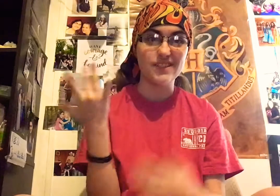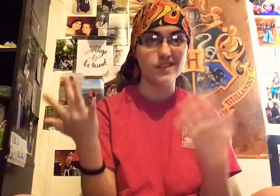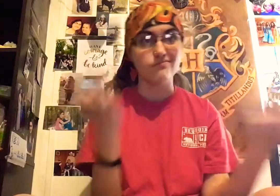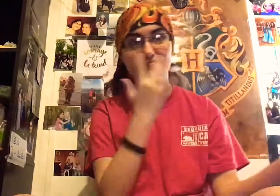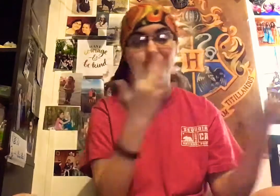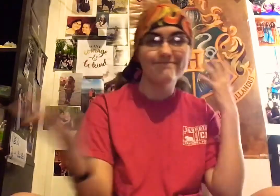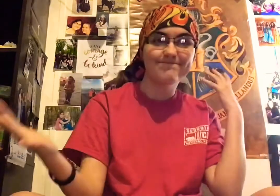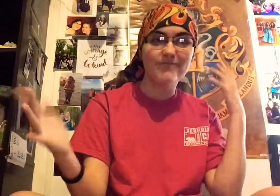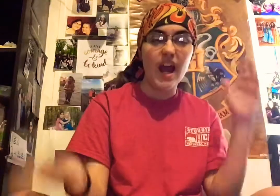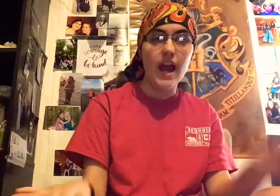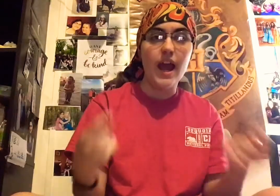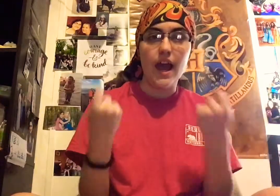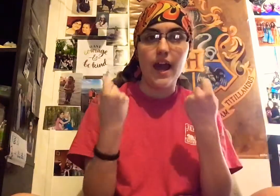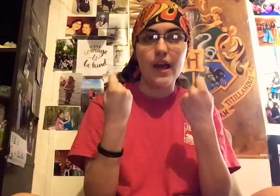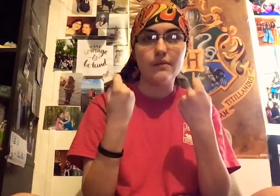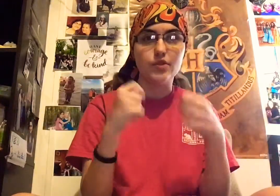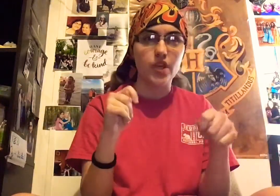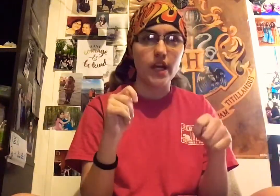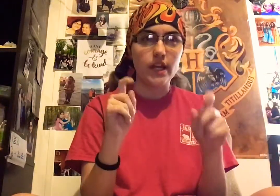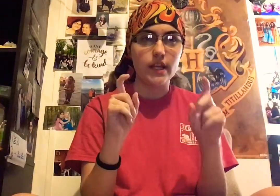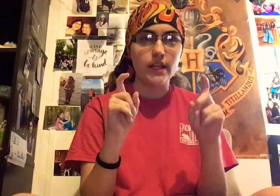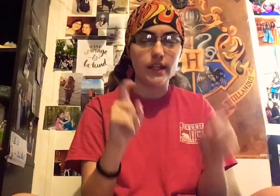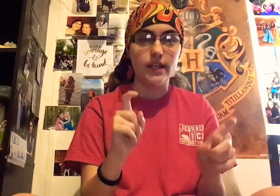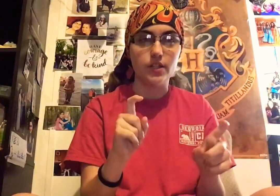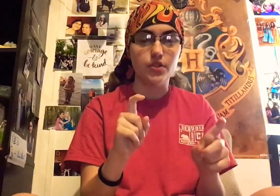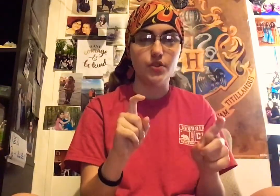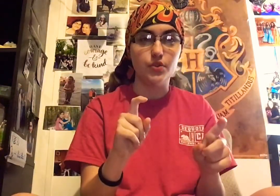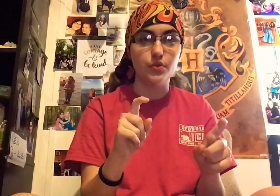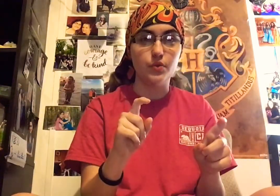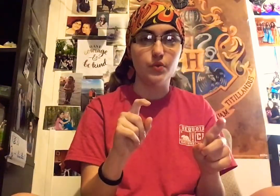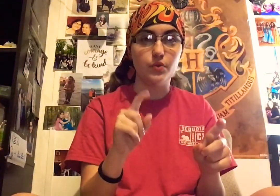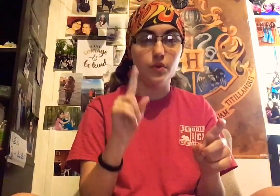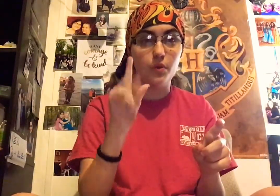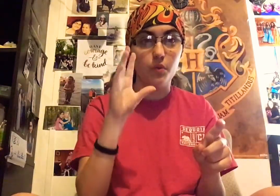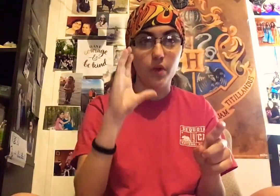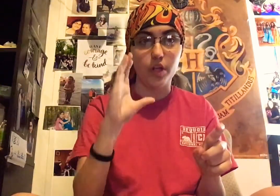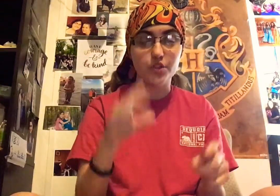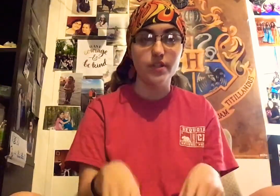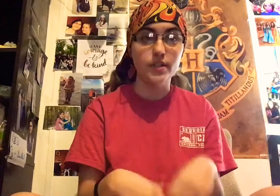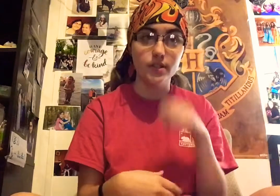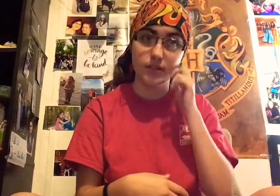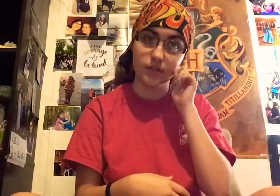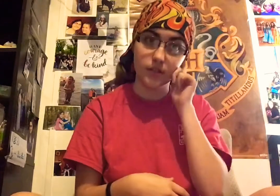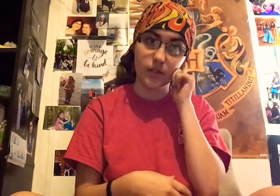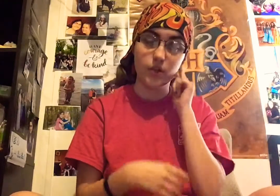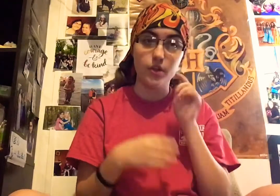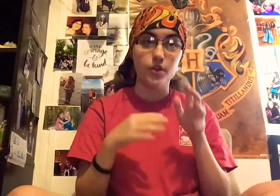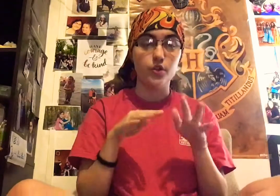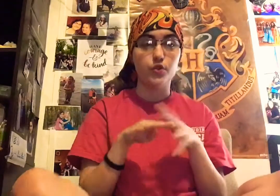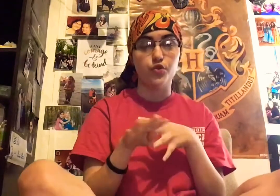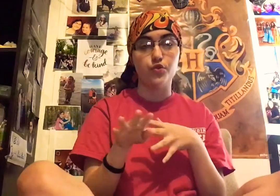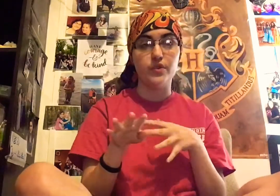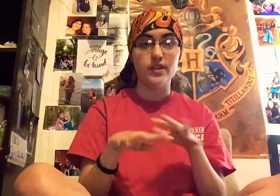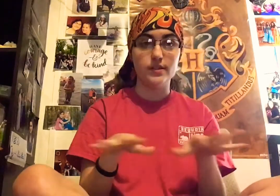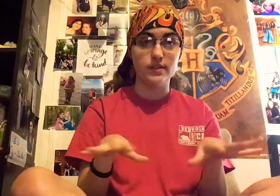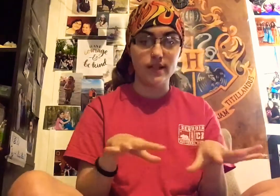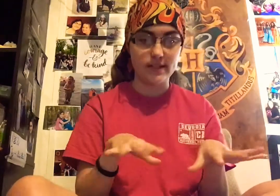because I'm trying to get to 100 through these